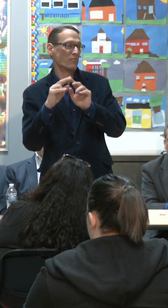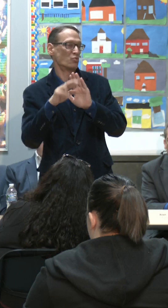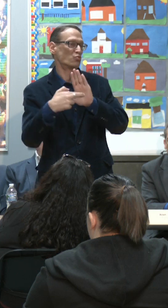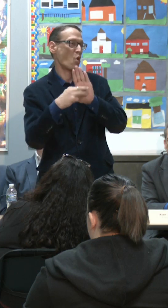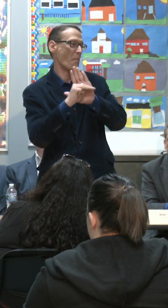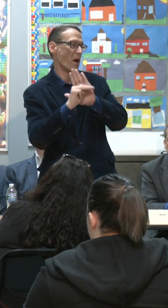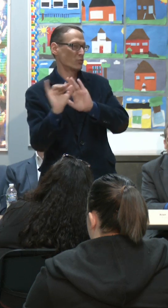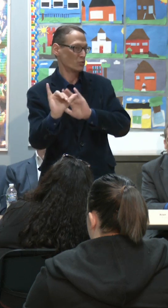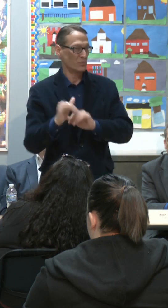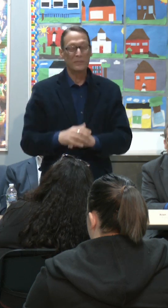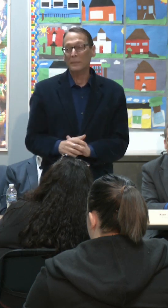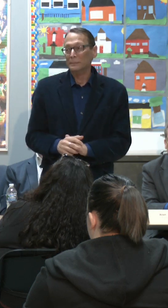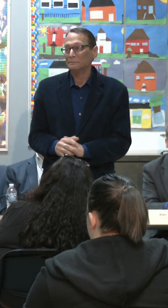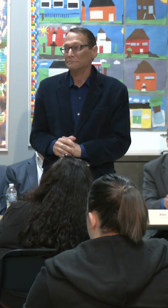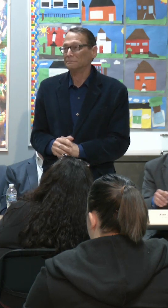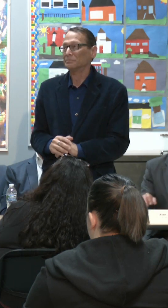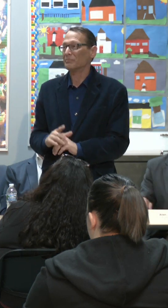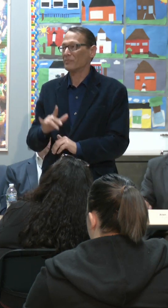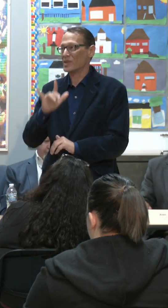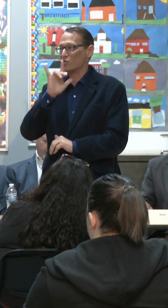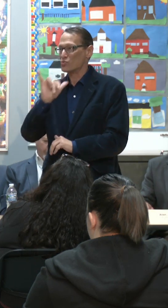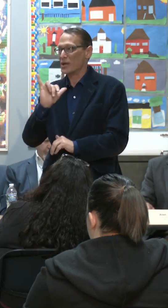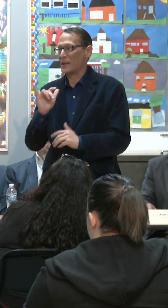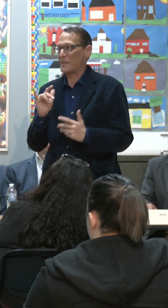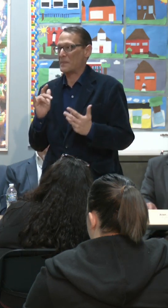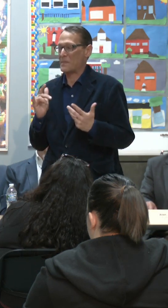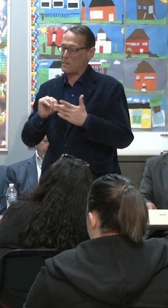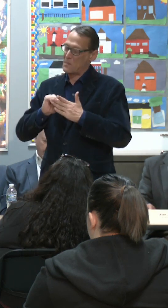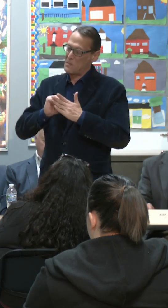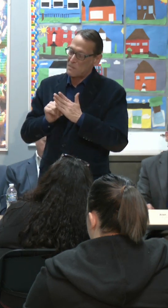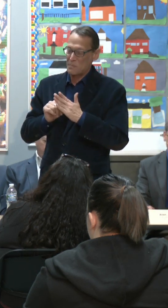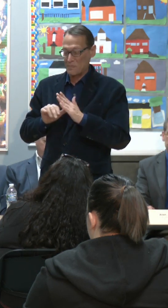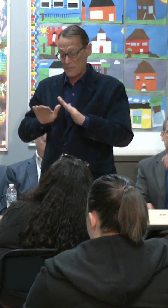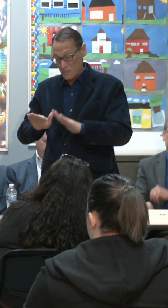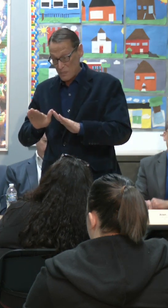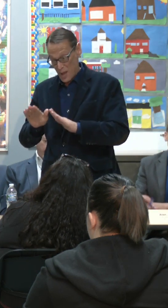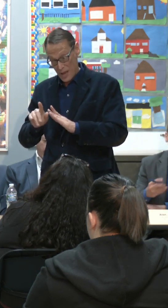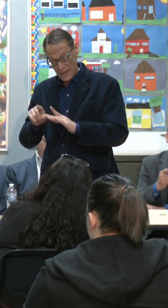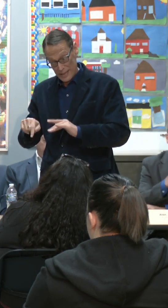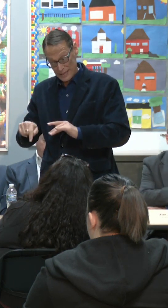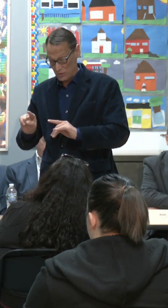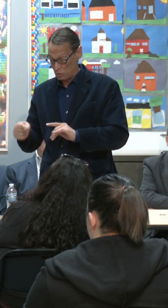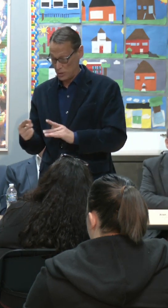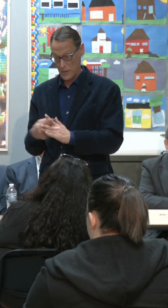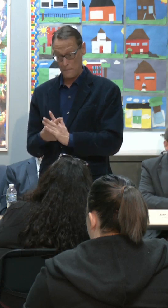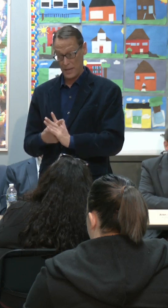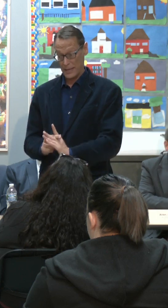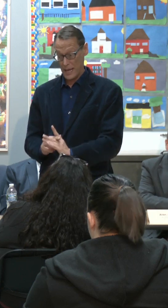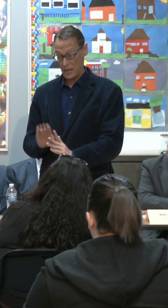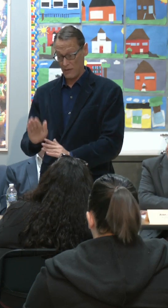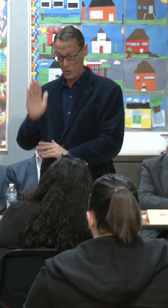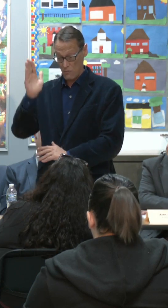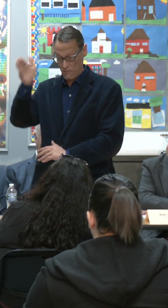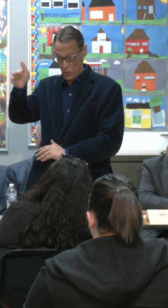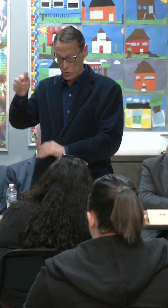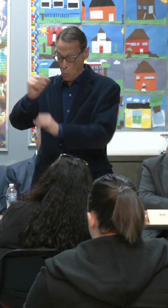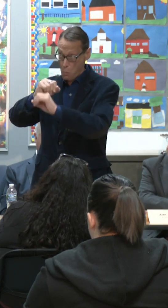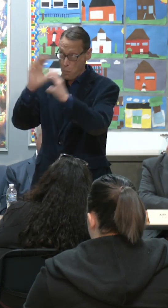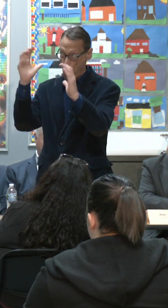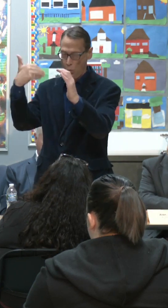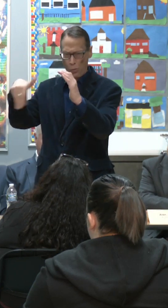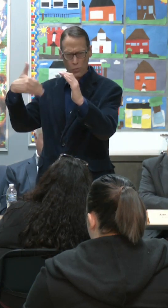say. And so I just really impressed upon them that this is just the beginning of new careers for them. But